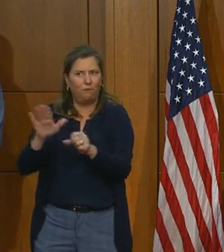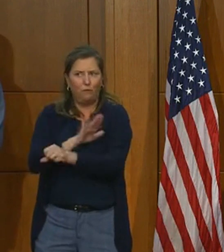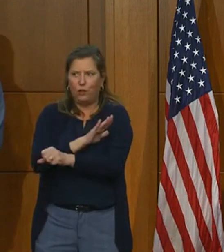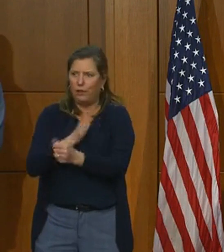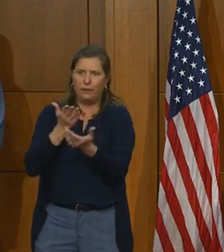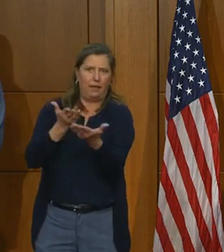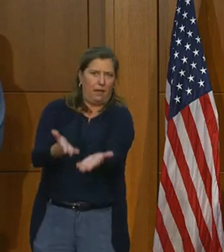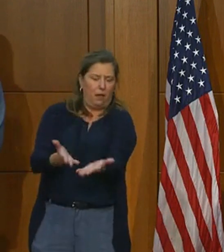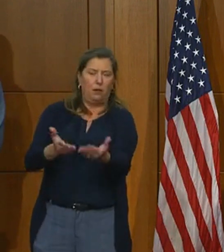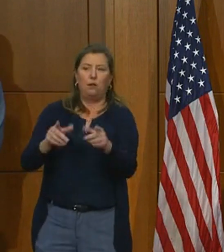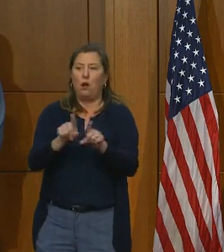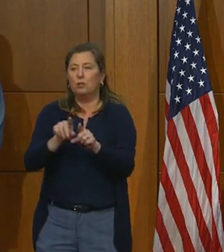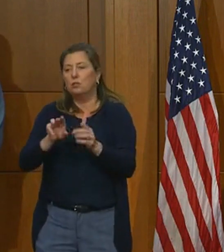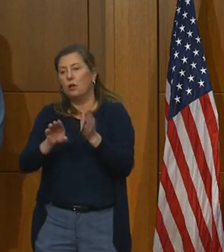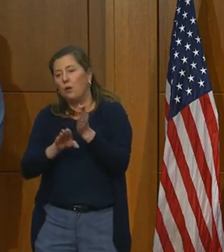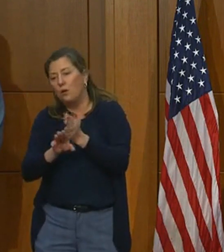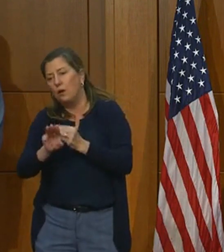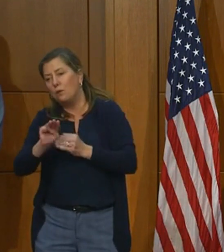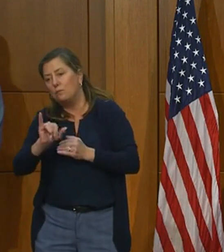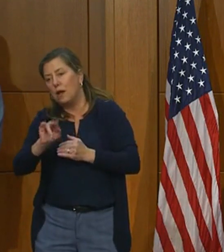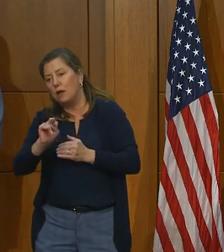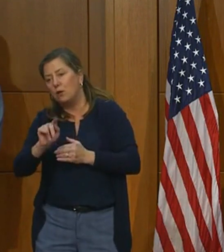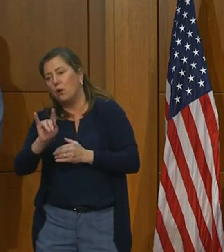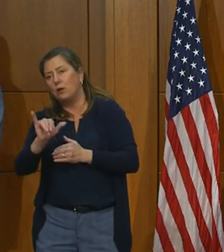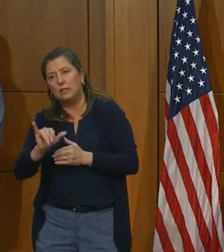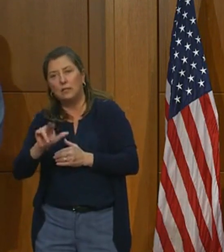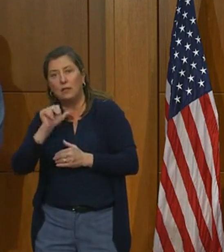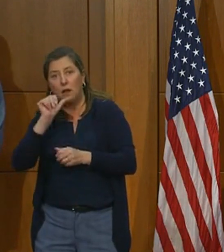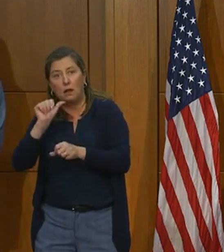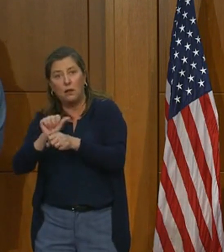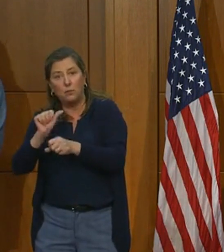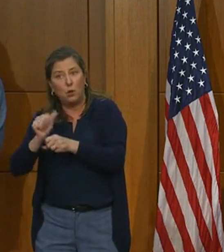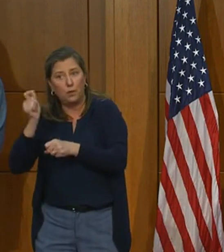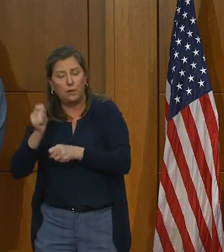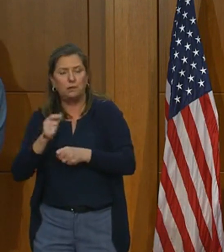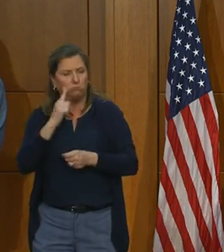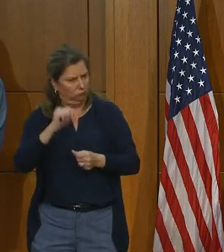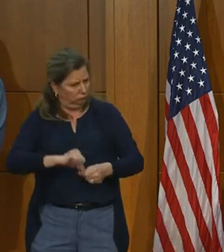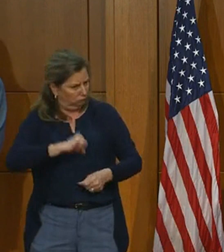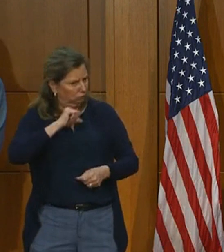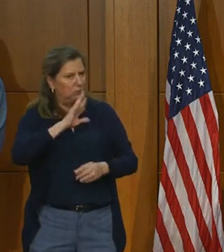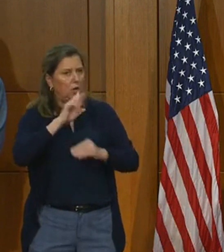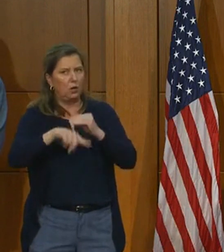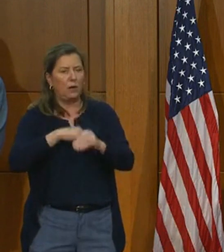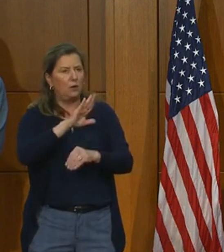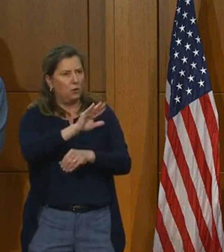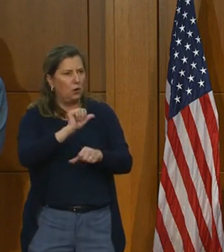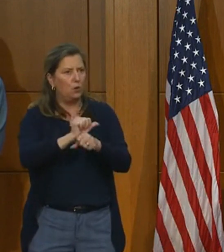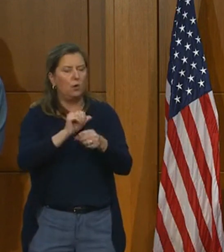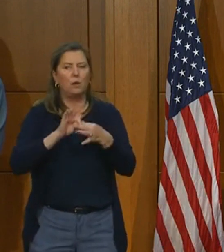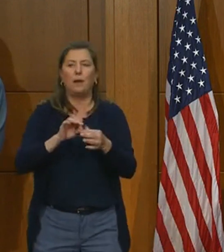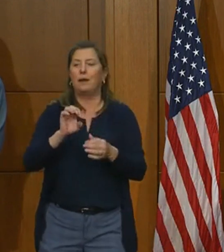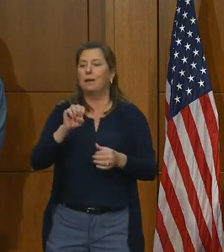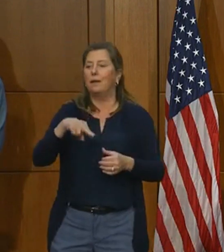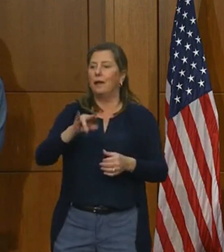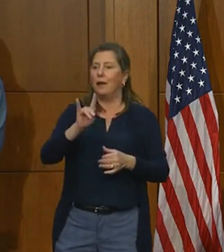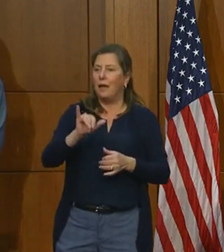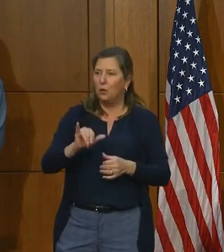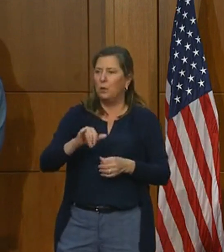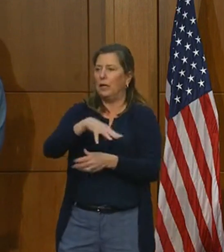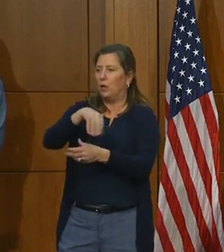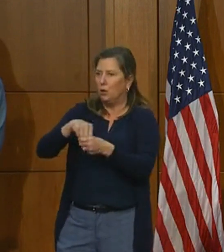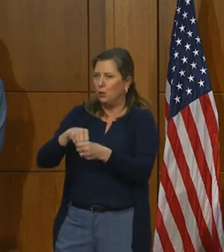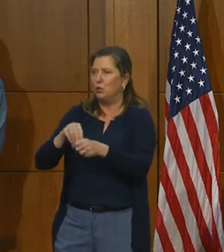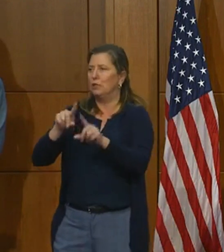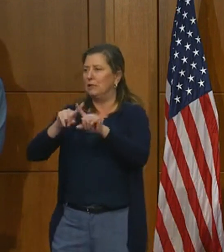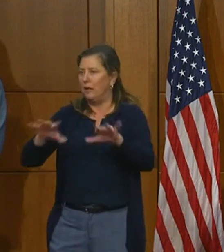and minority unemployment. You've proudly talked about your work with your equity and inclusion, diversity task